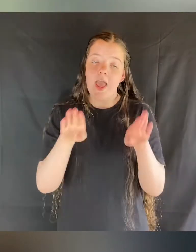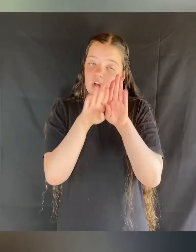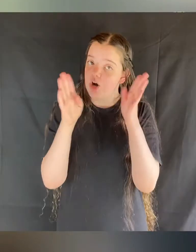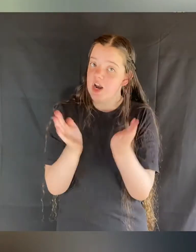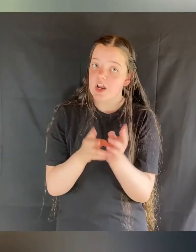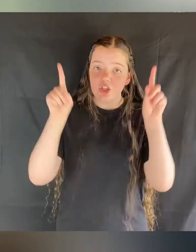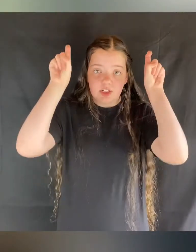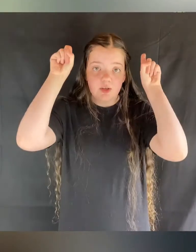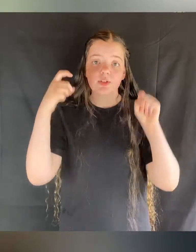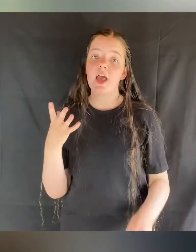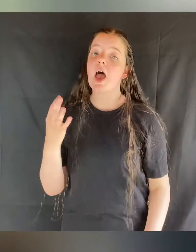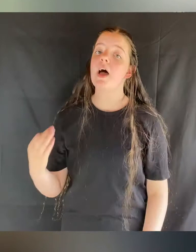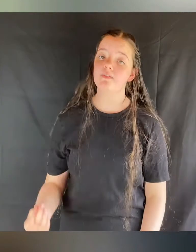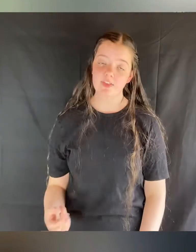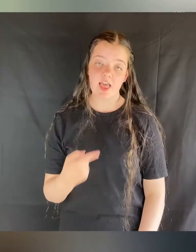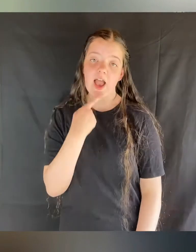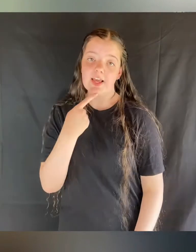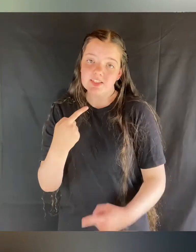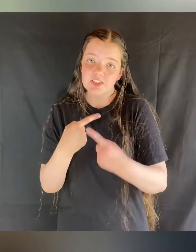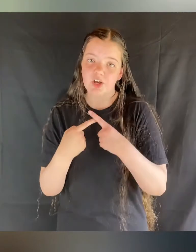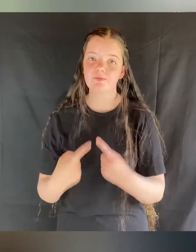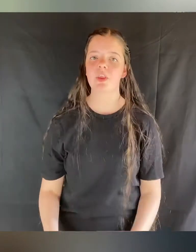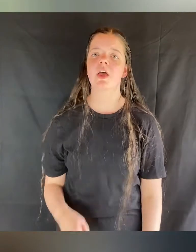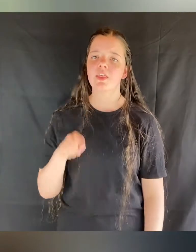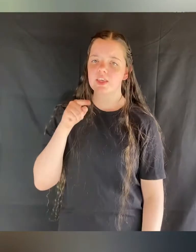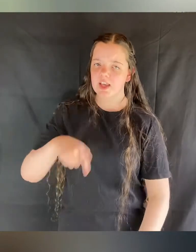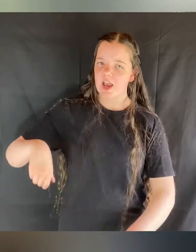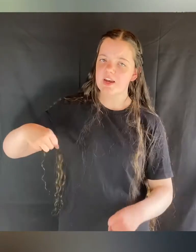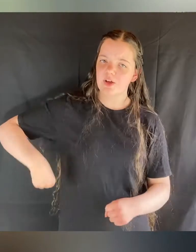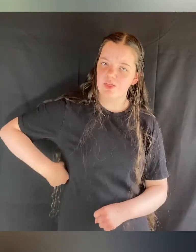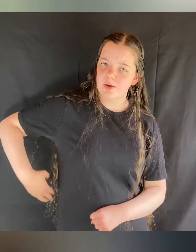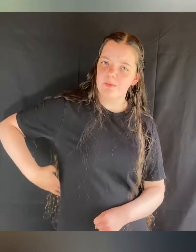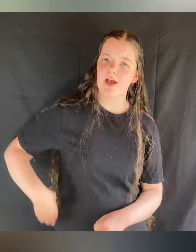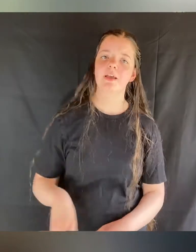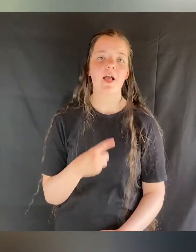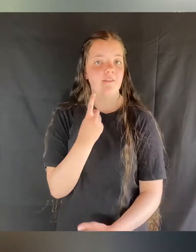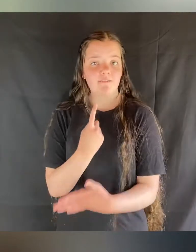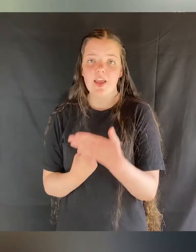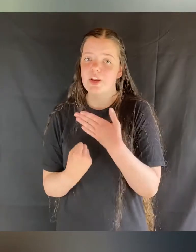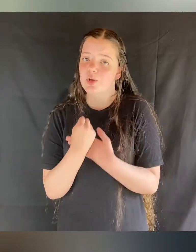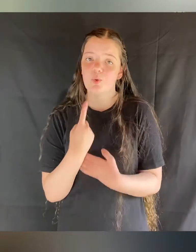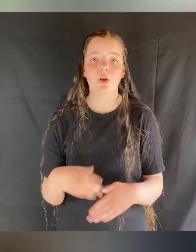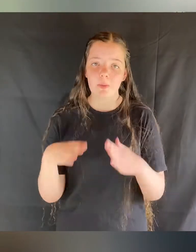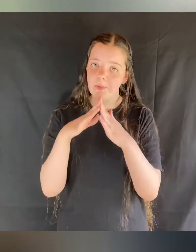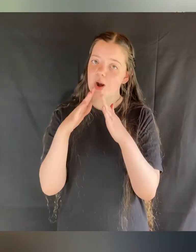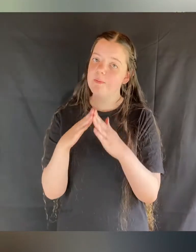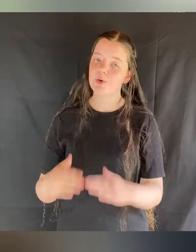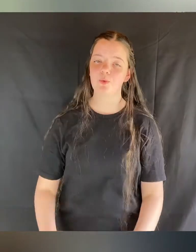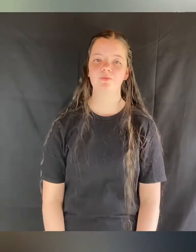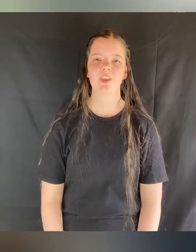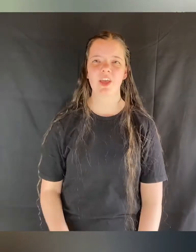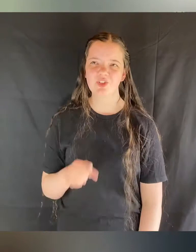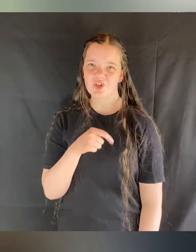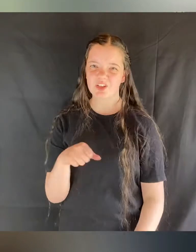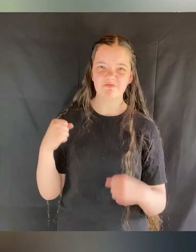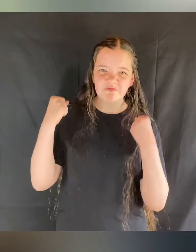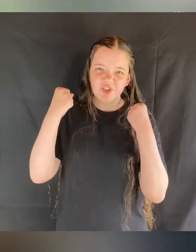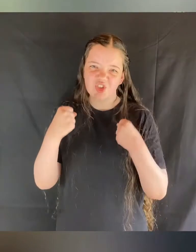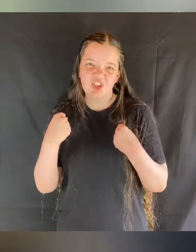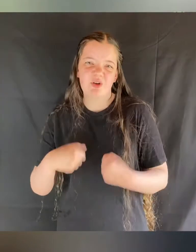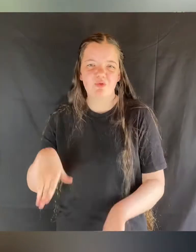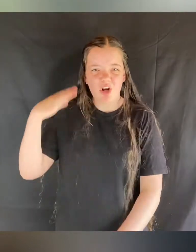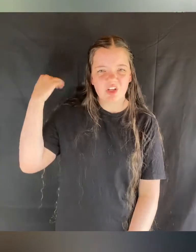answer, for they carry on their back their very own apartment home in a sort of shell